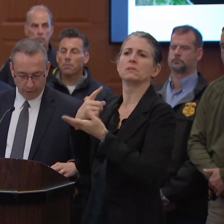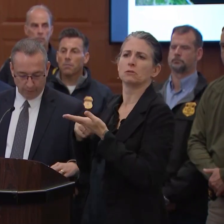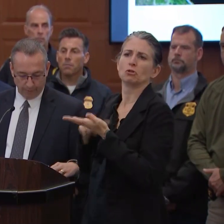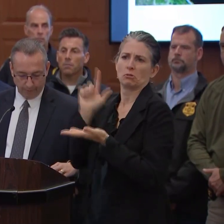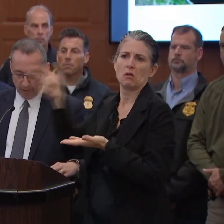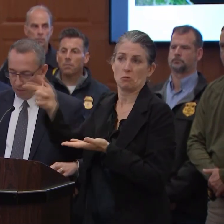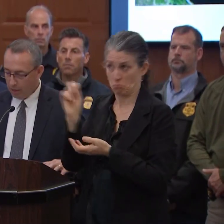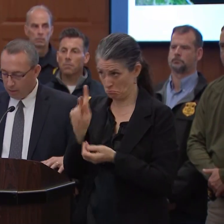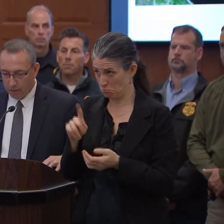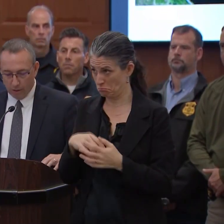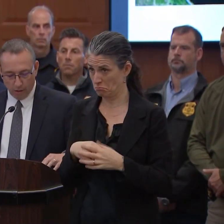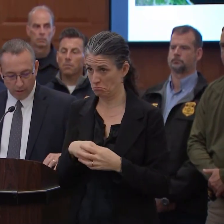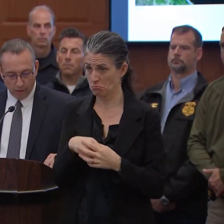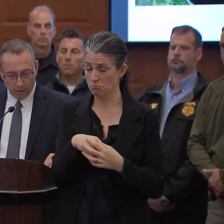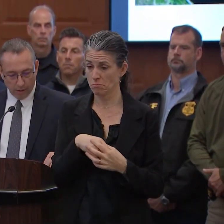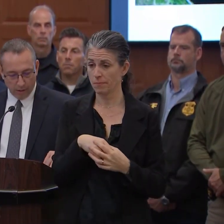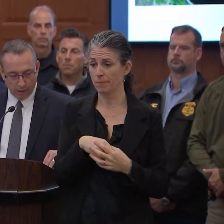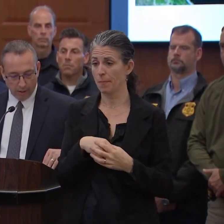rightfully so.